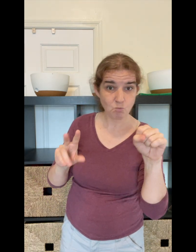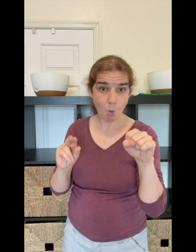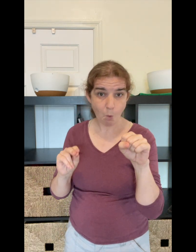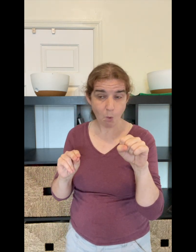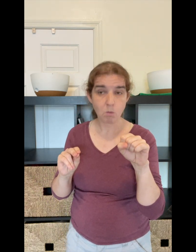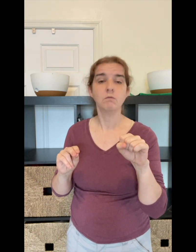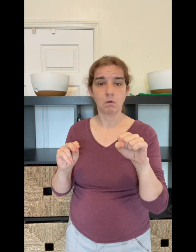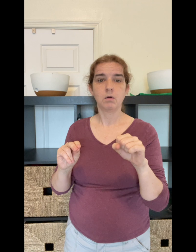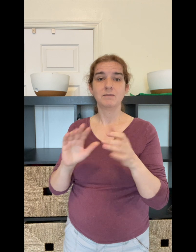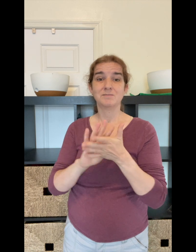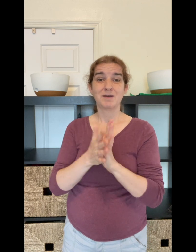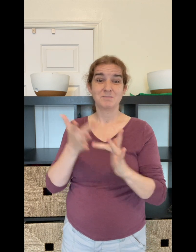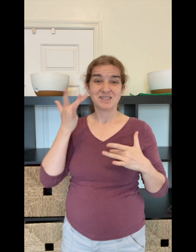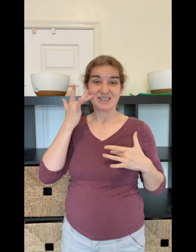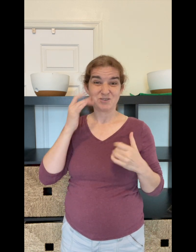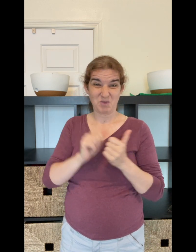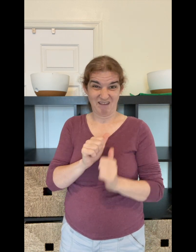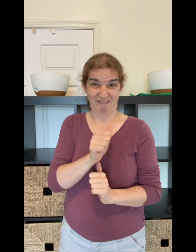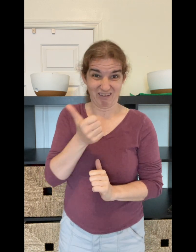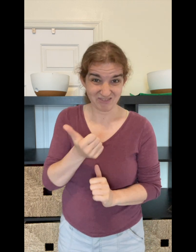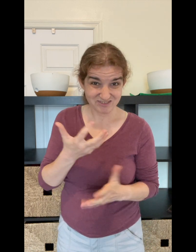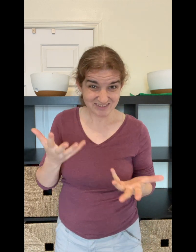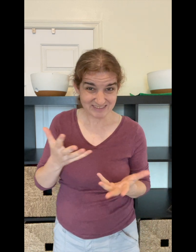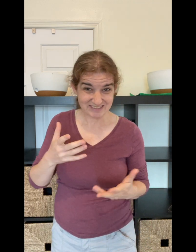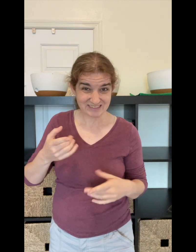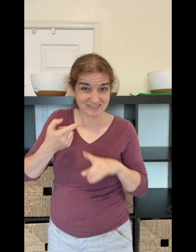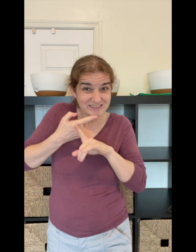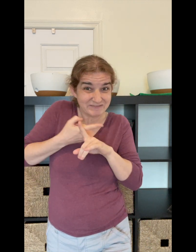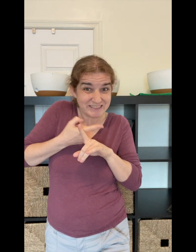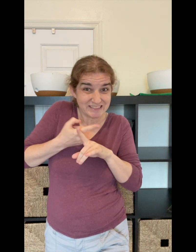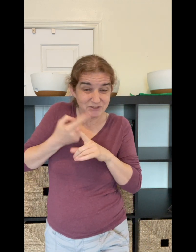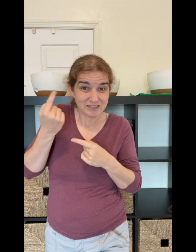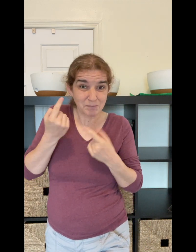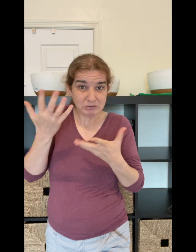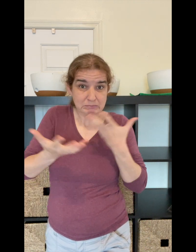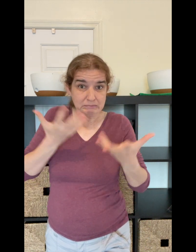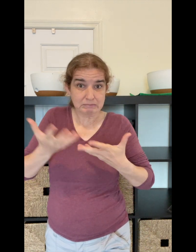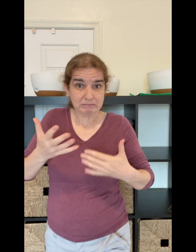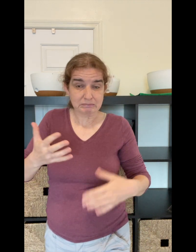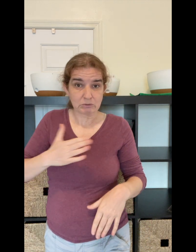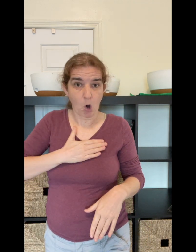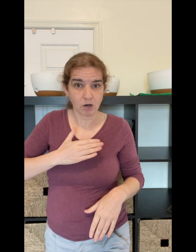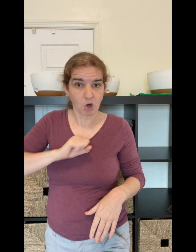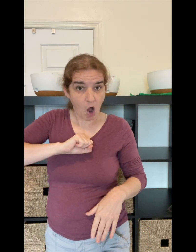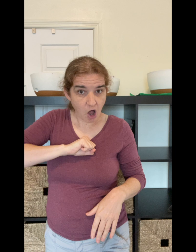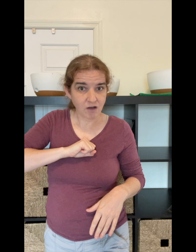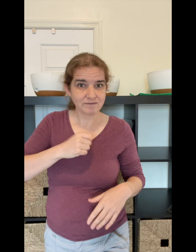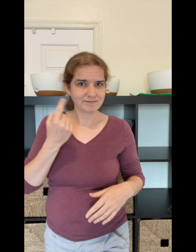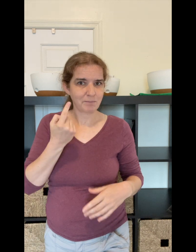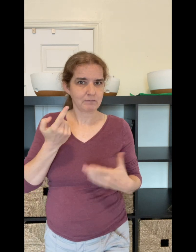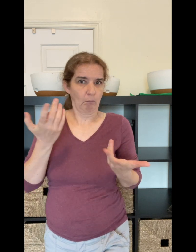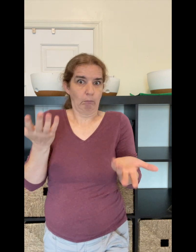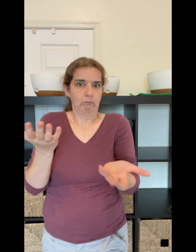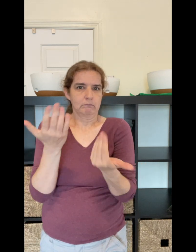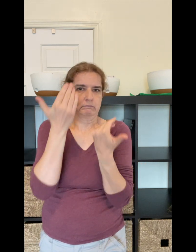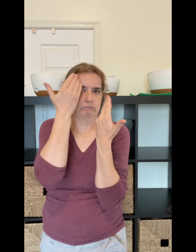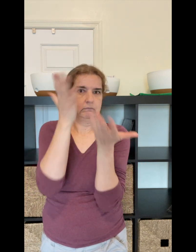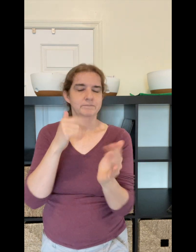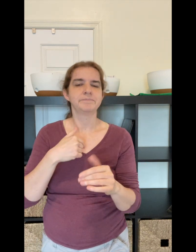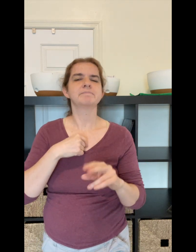COVID? Yes or no? Did they become sick with something else? Did they get a temperature? Do they have a cough? Something? I don't